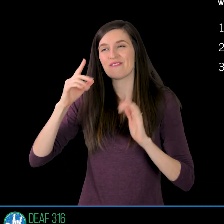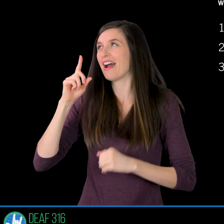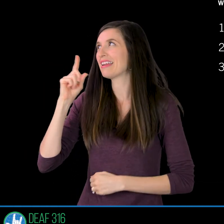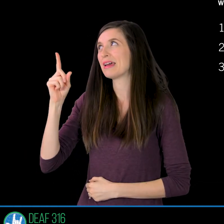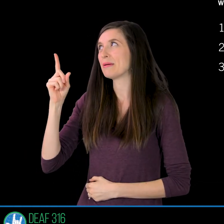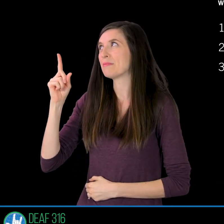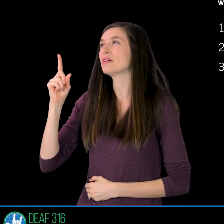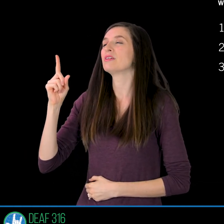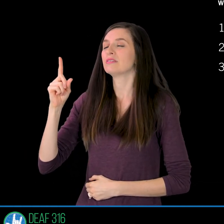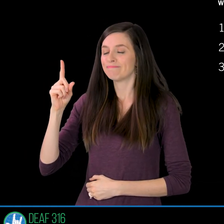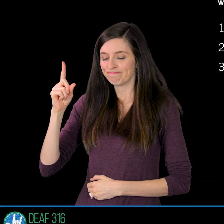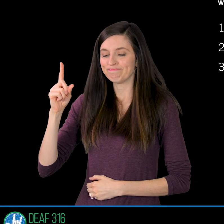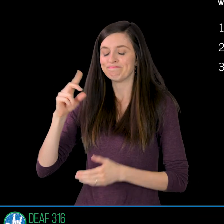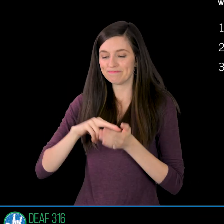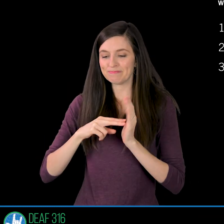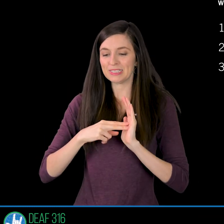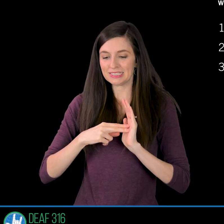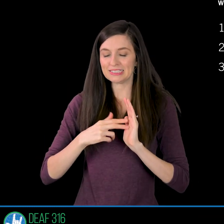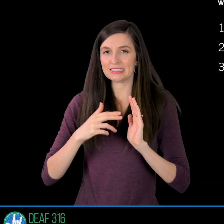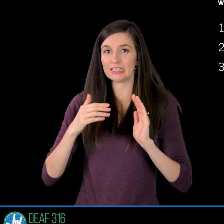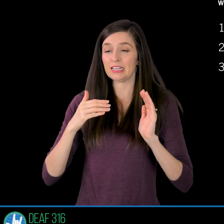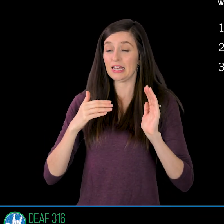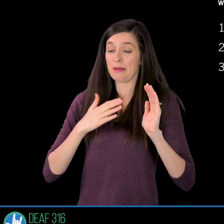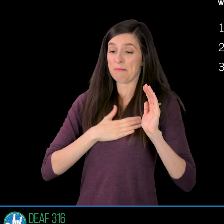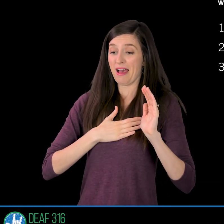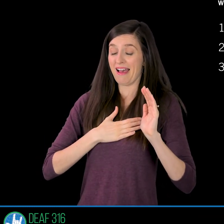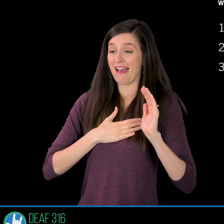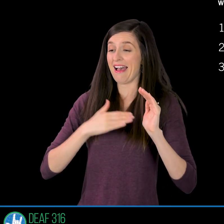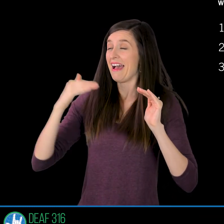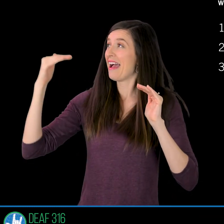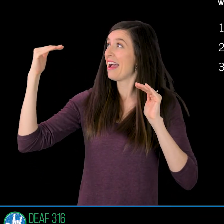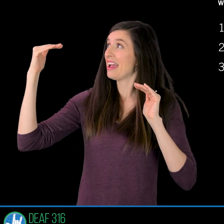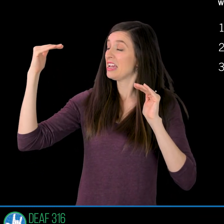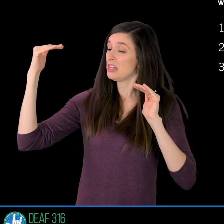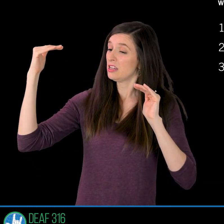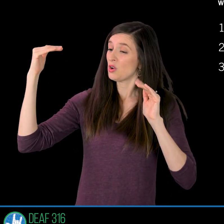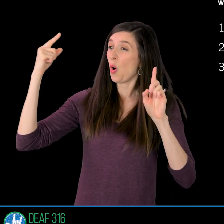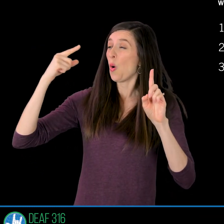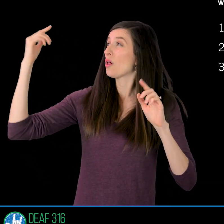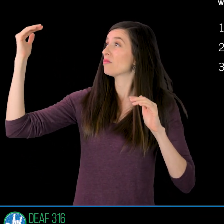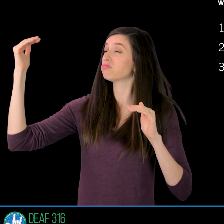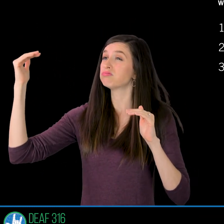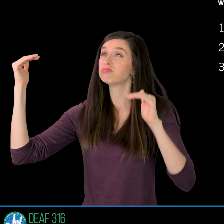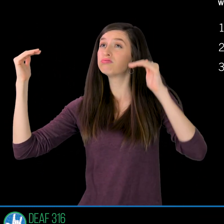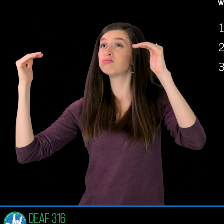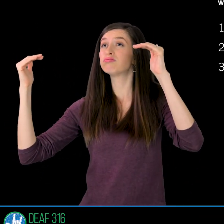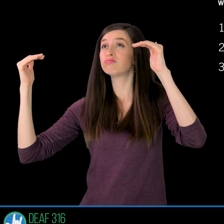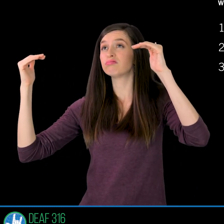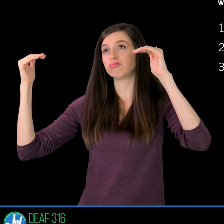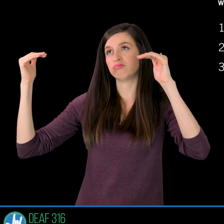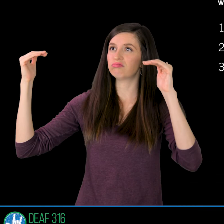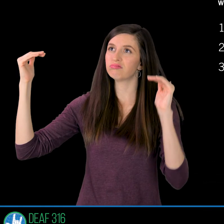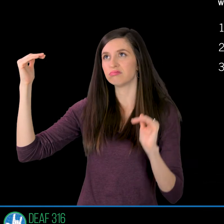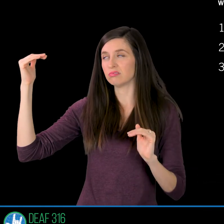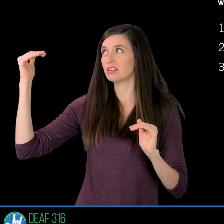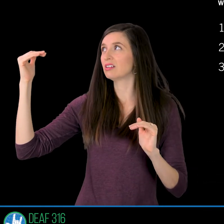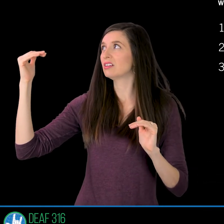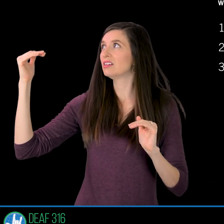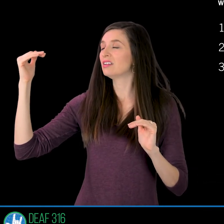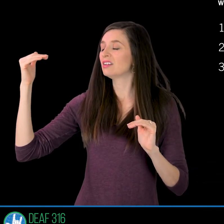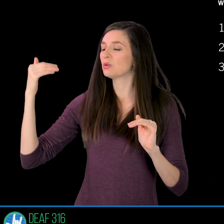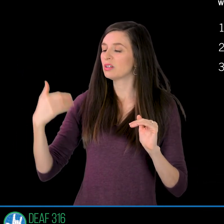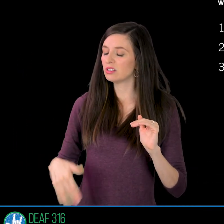have not glorified him, and therefore we have fallen short of the created design and the created